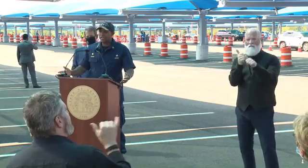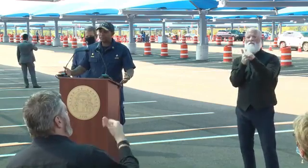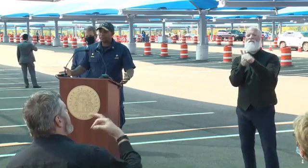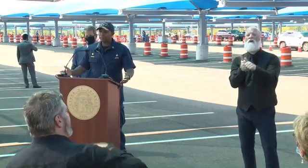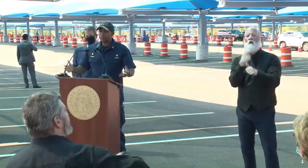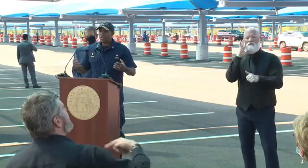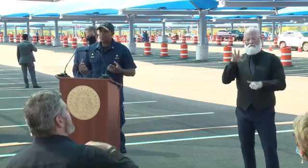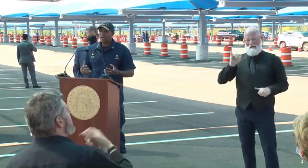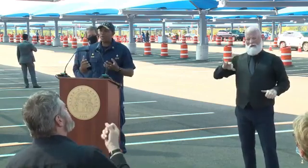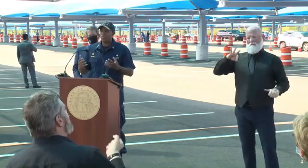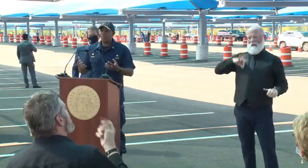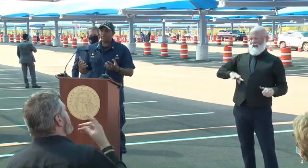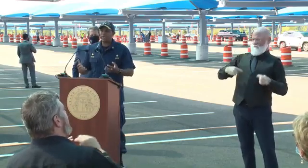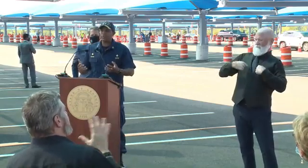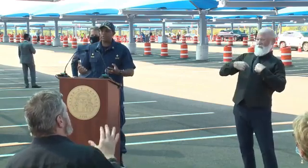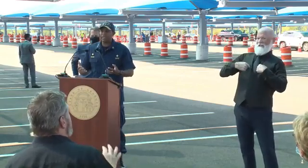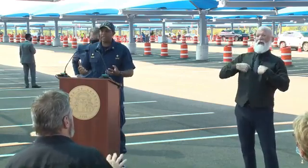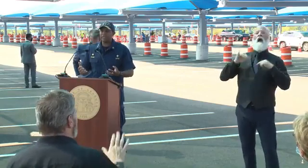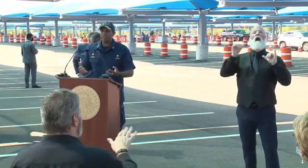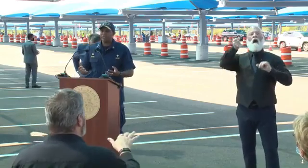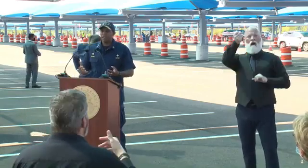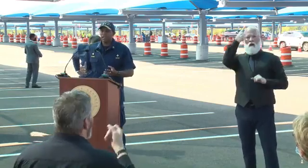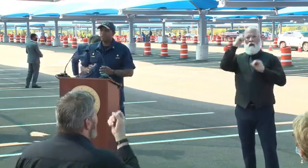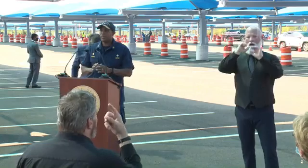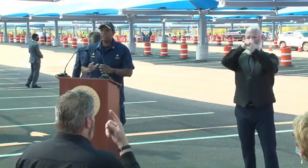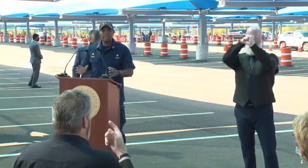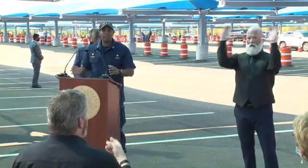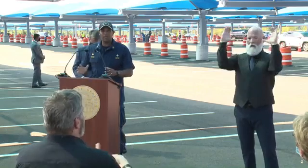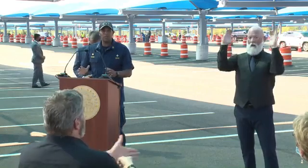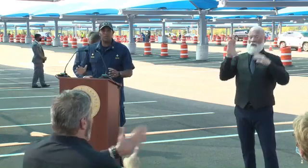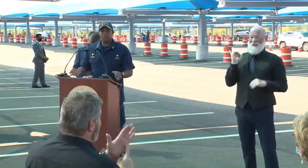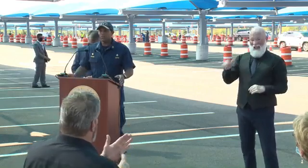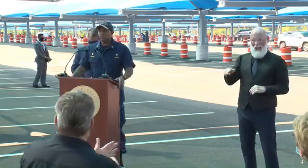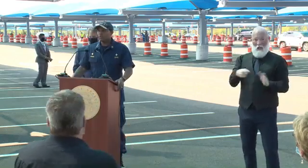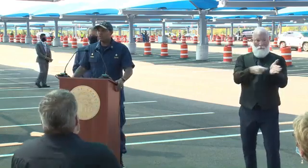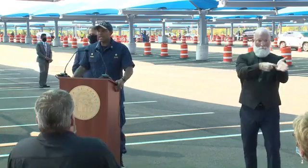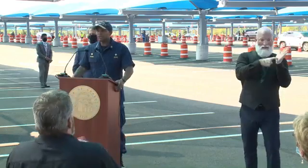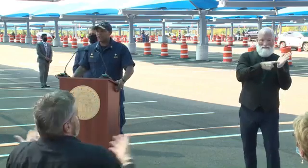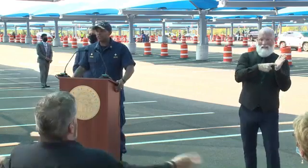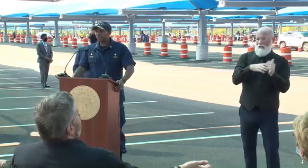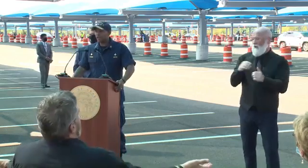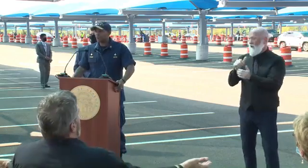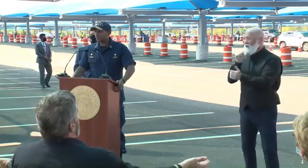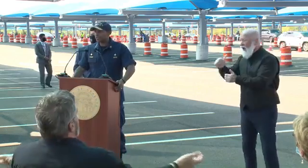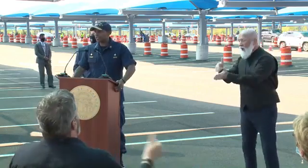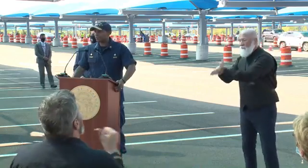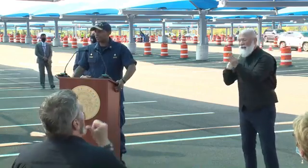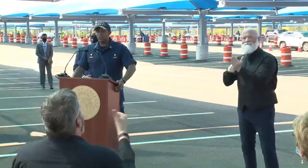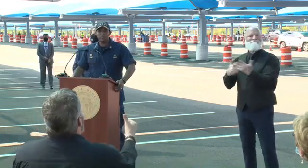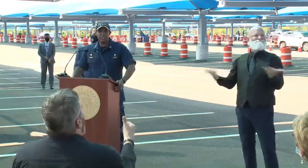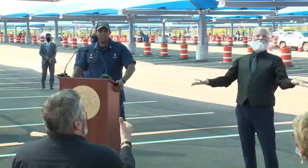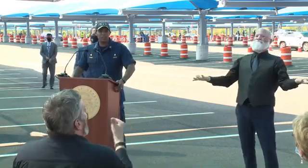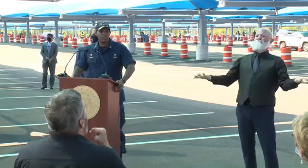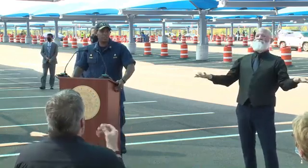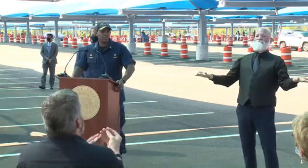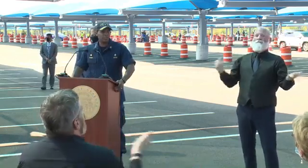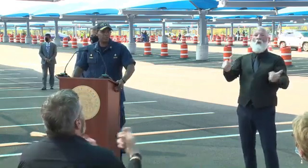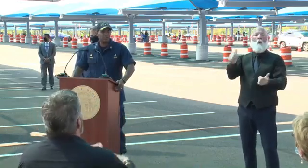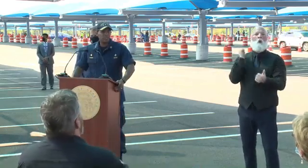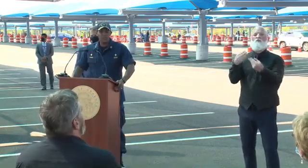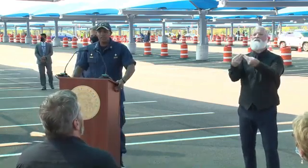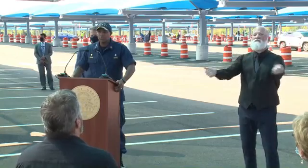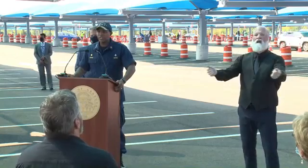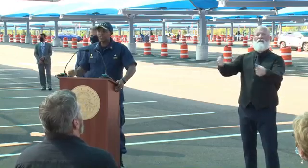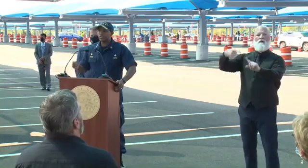having a mandate, but I want people to understand a mandate alone will not fix your problem, particularly when you're dealing with young